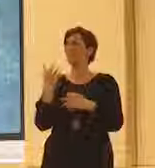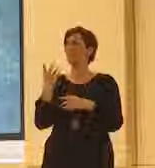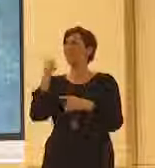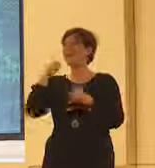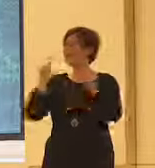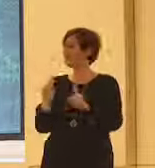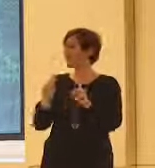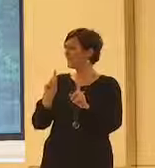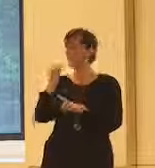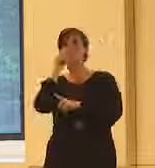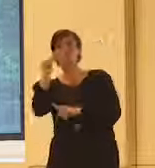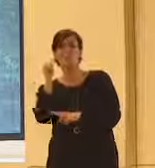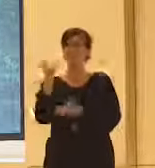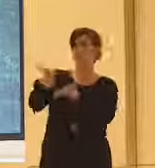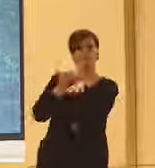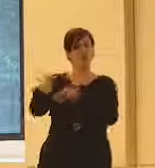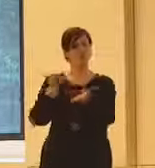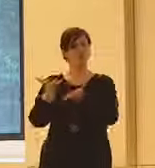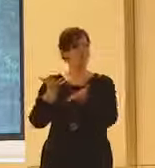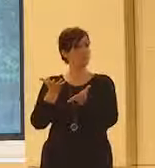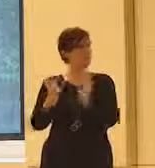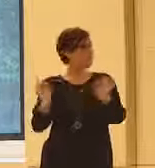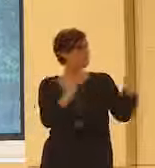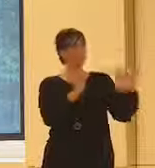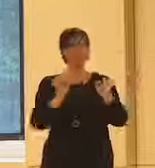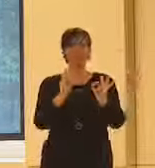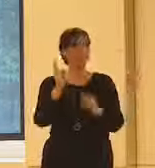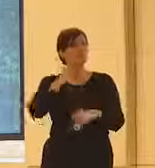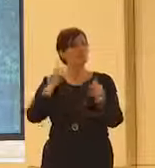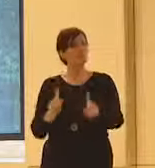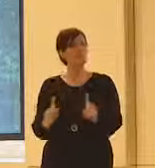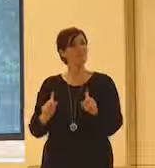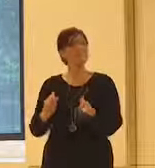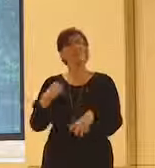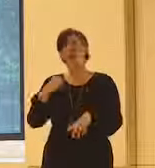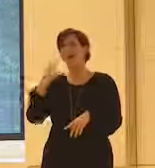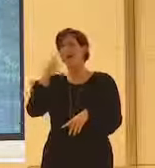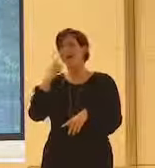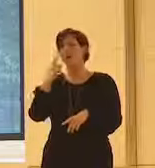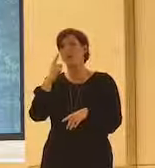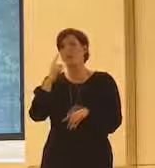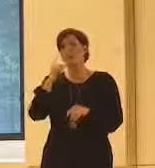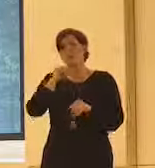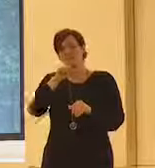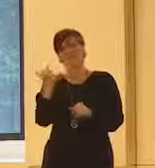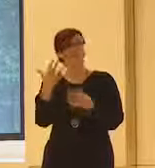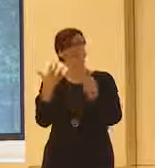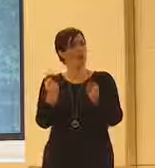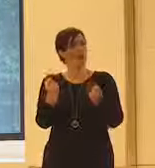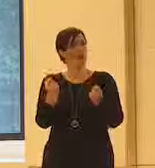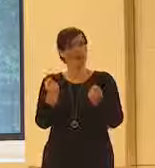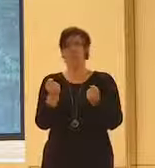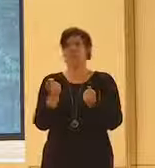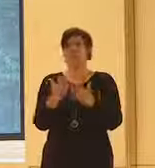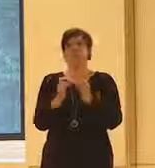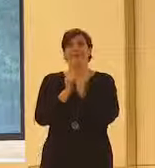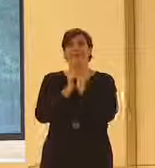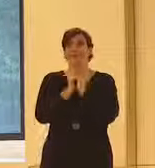mean, Samaritan would be perhaps perfect for hearing people to chat, but there is nothing for deaf people. It would be